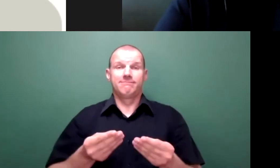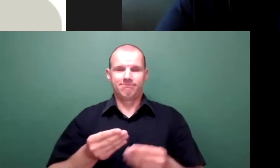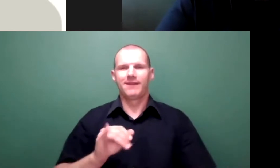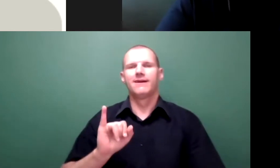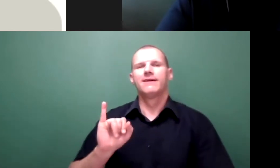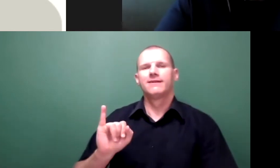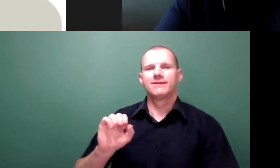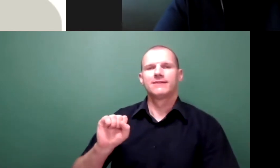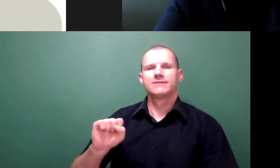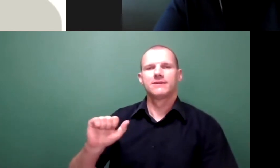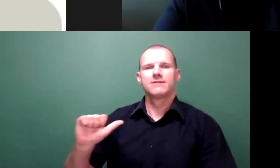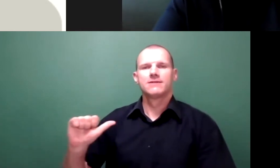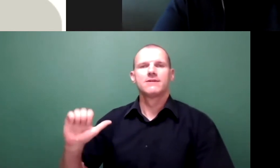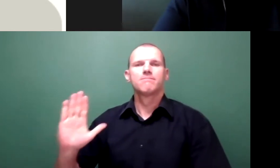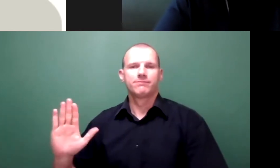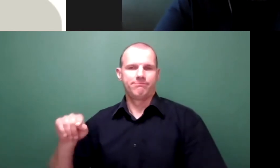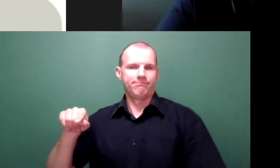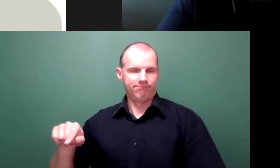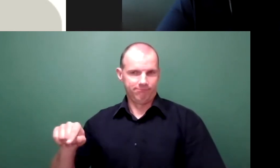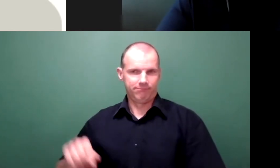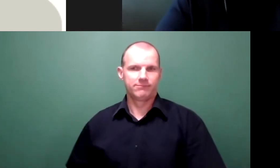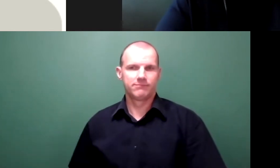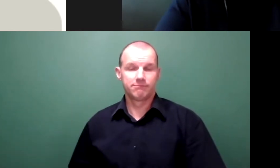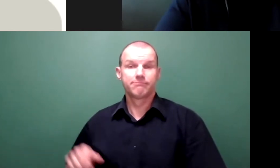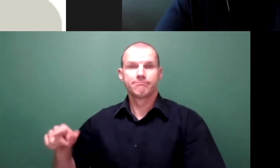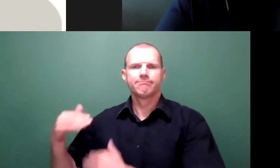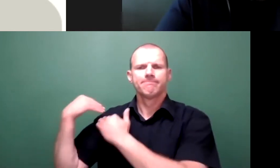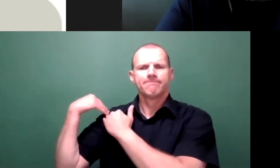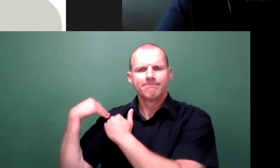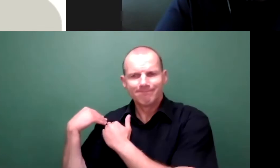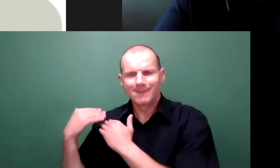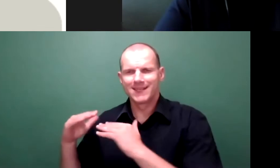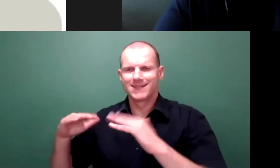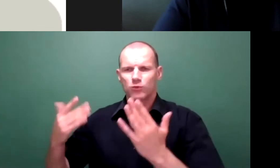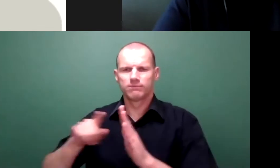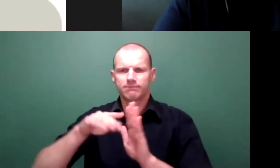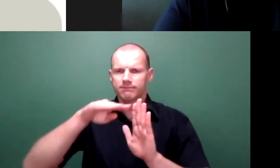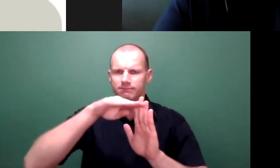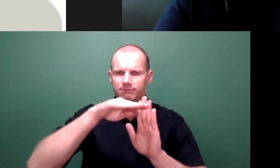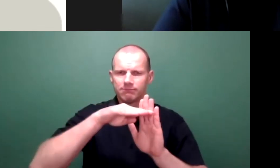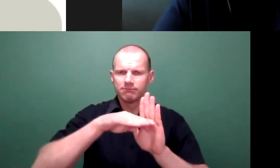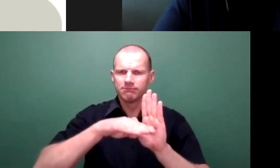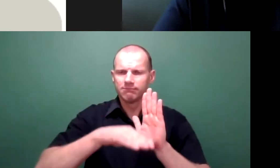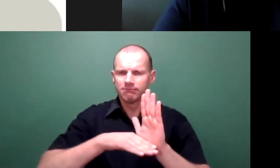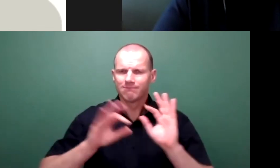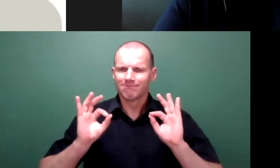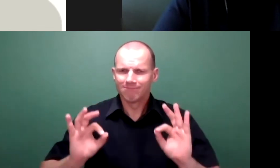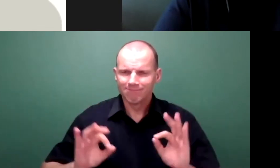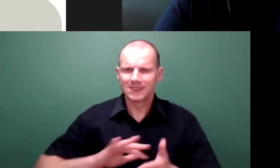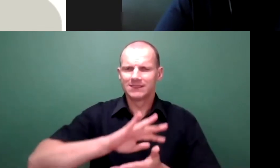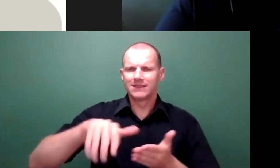the interpreters then accredited on an international level for the IS interpreters. So then